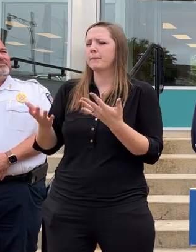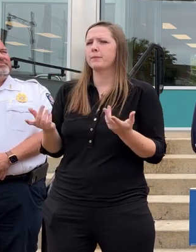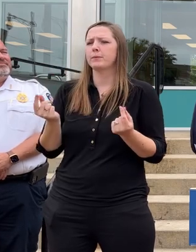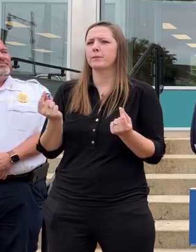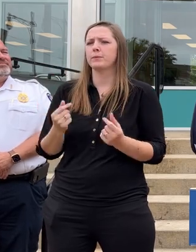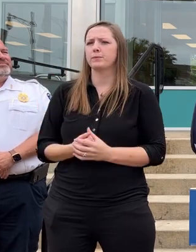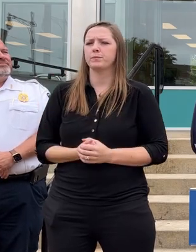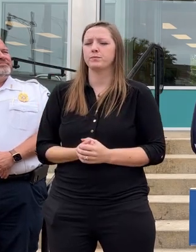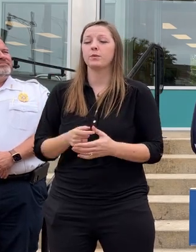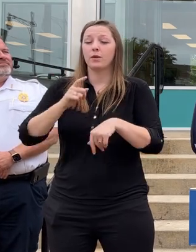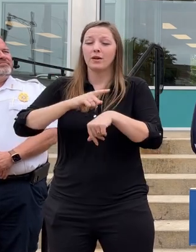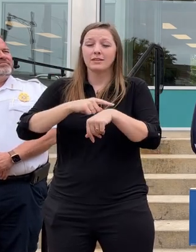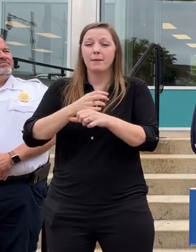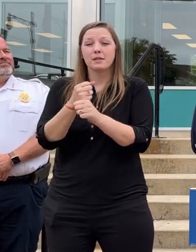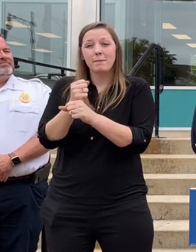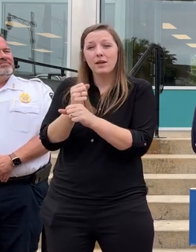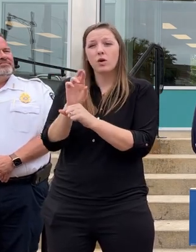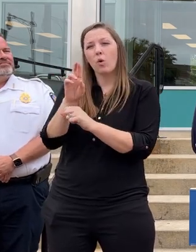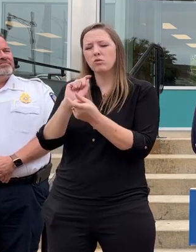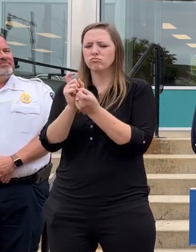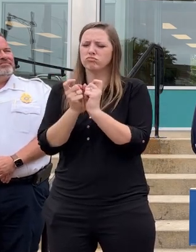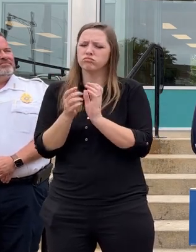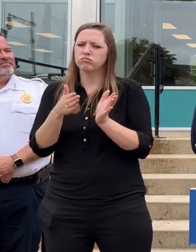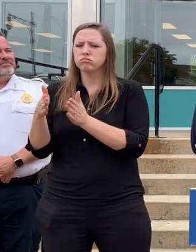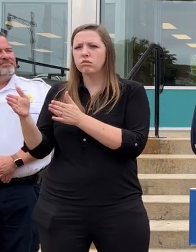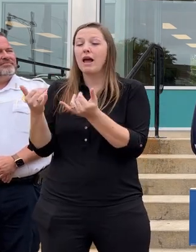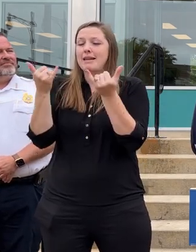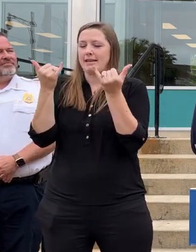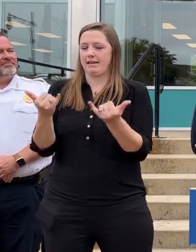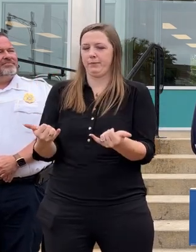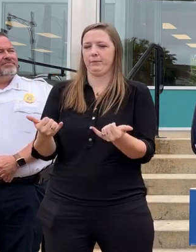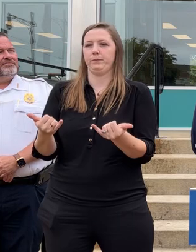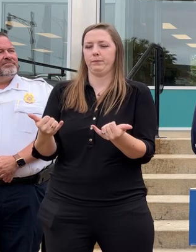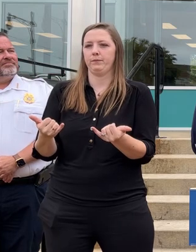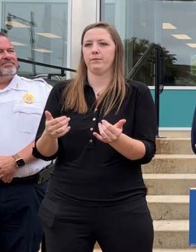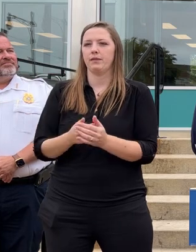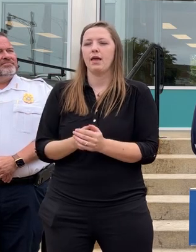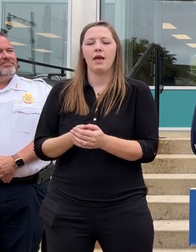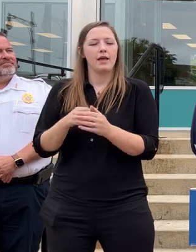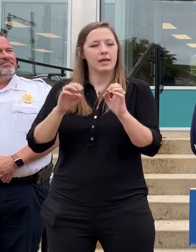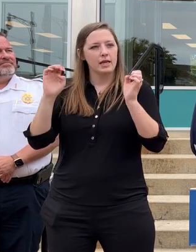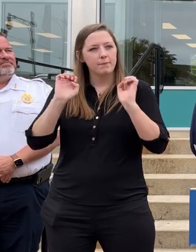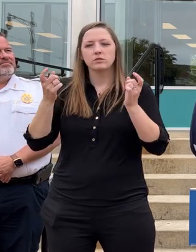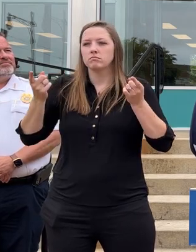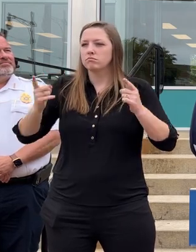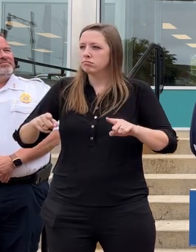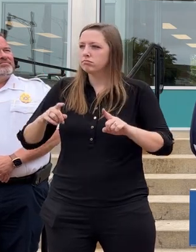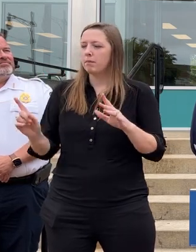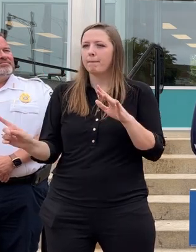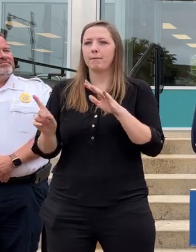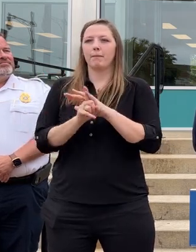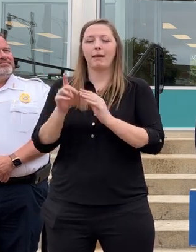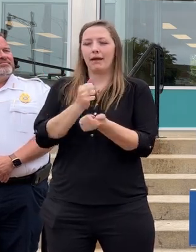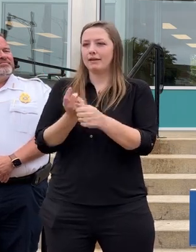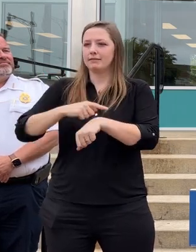the time to make or revise your plan is right now. Emergencies can happen at any time.